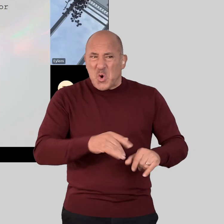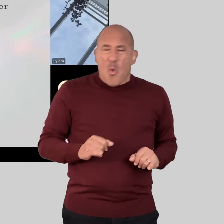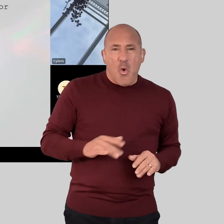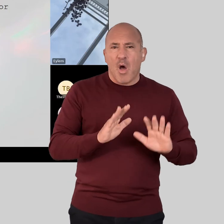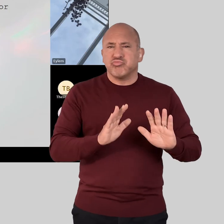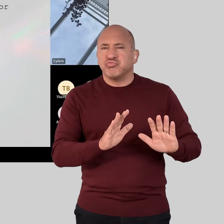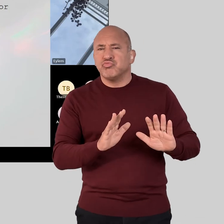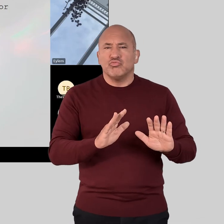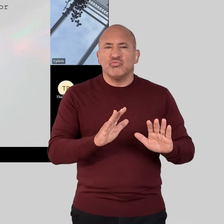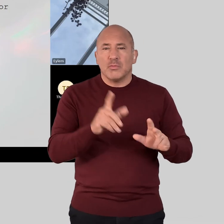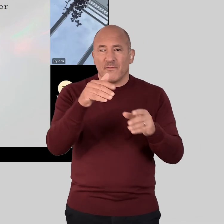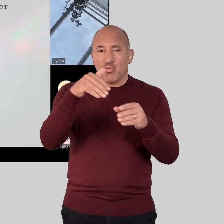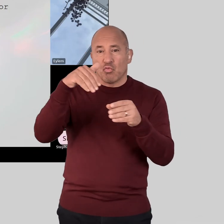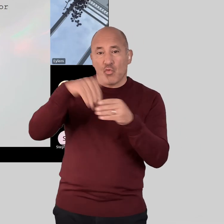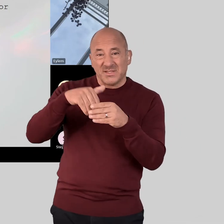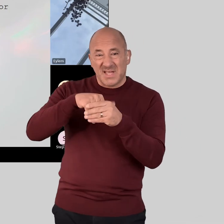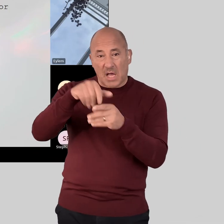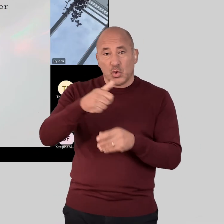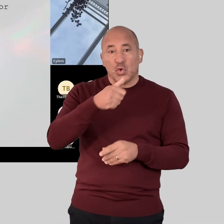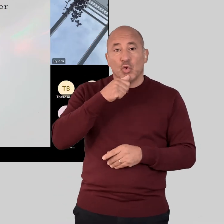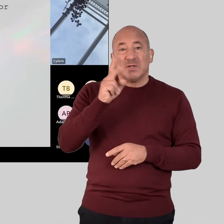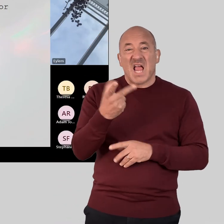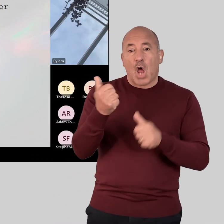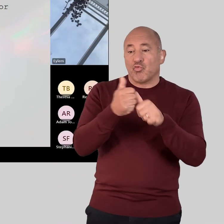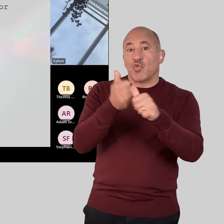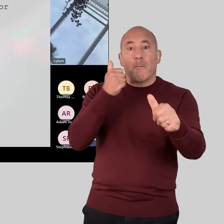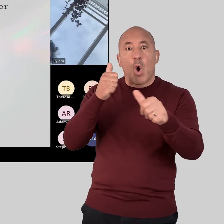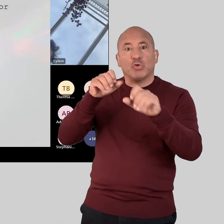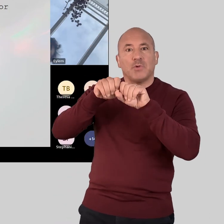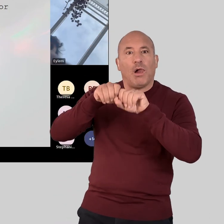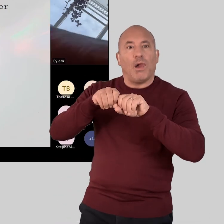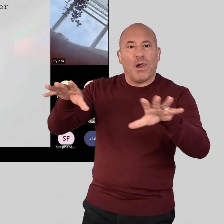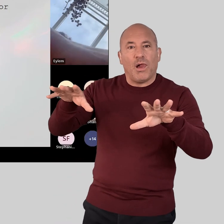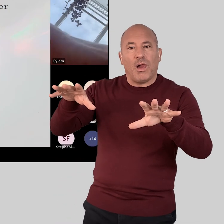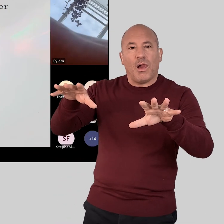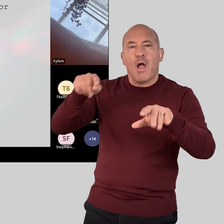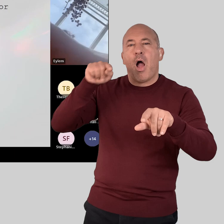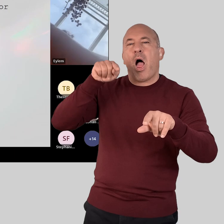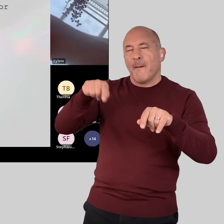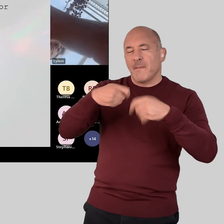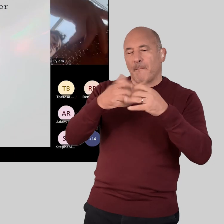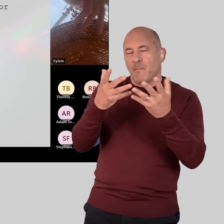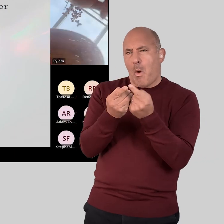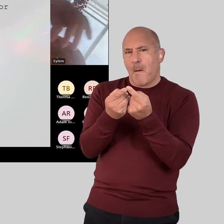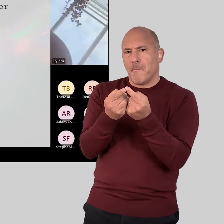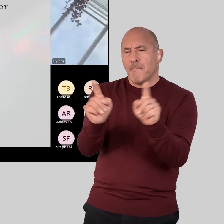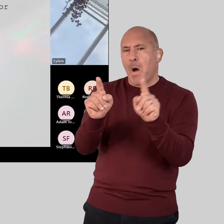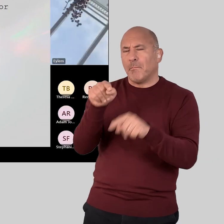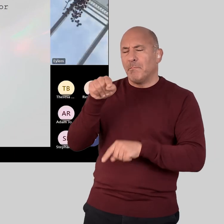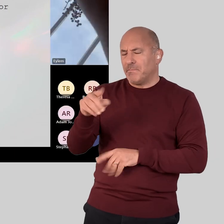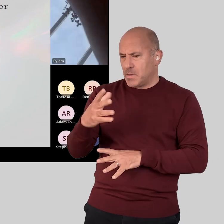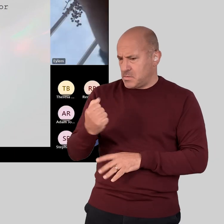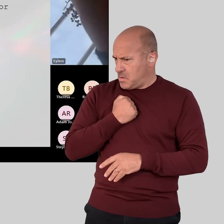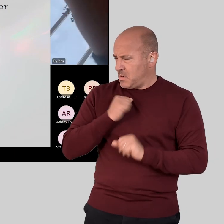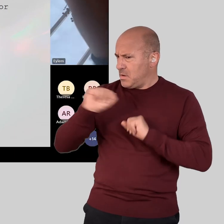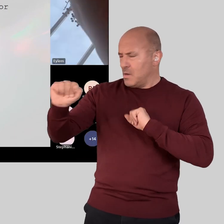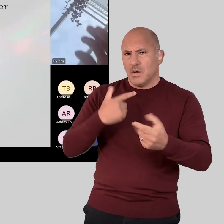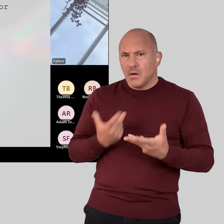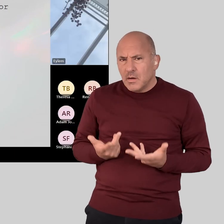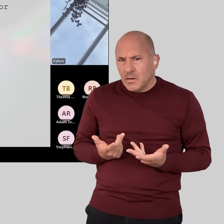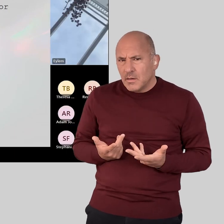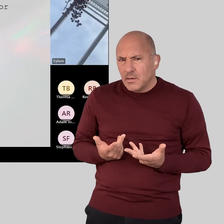attitude around ownership within specific contexts. But if the content is reused in a commercial context,